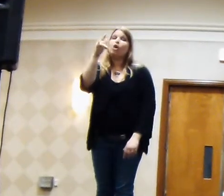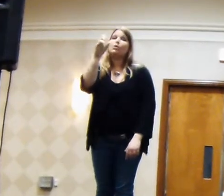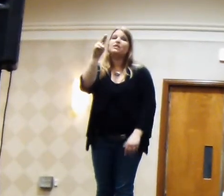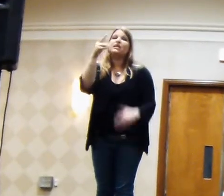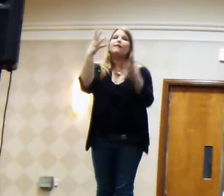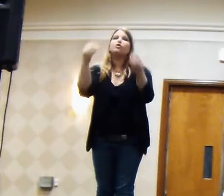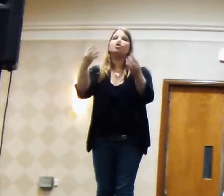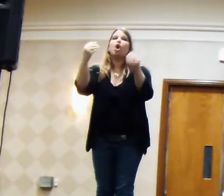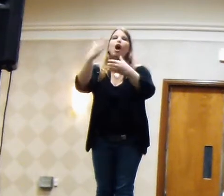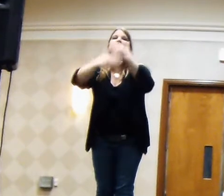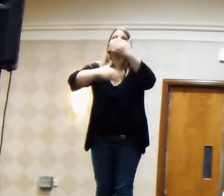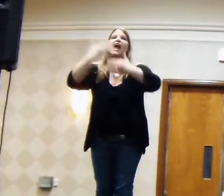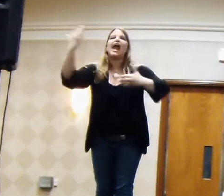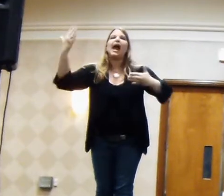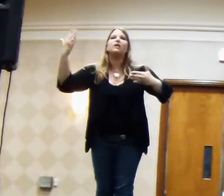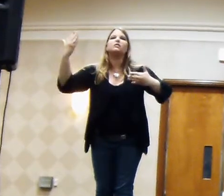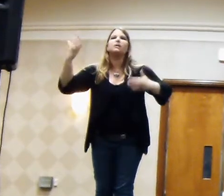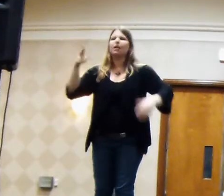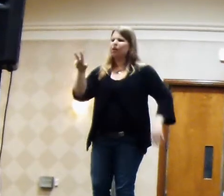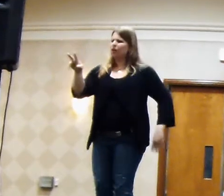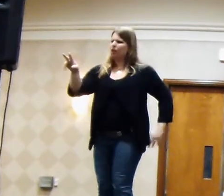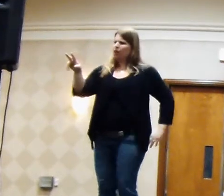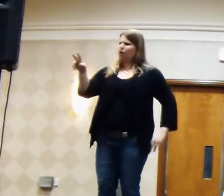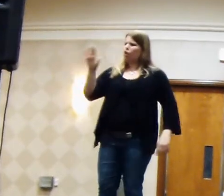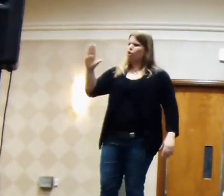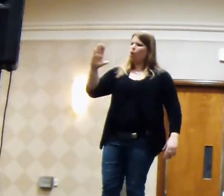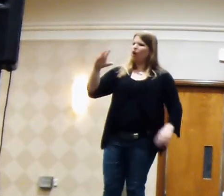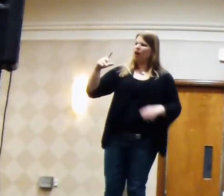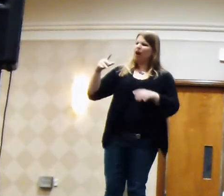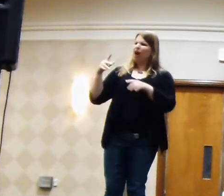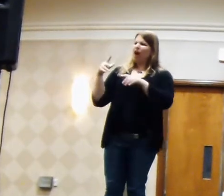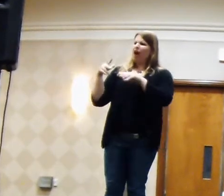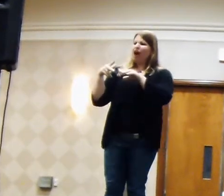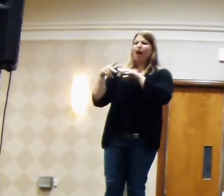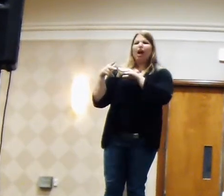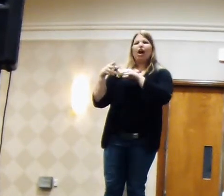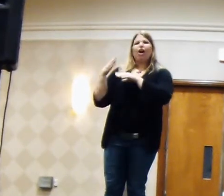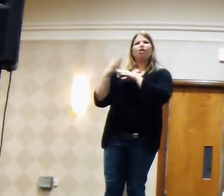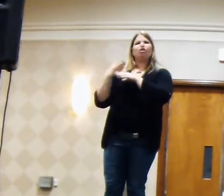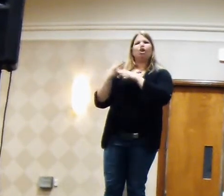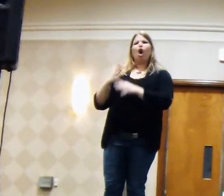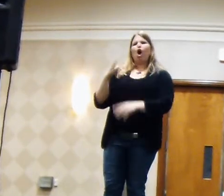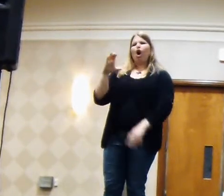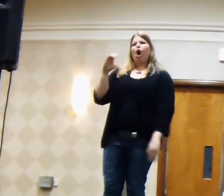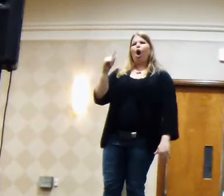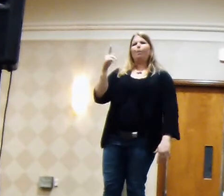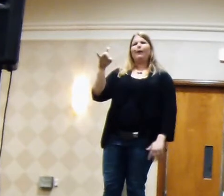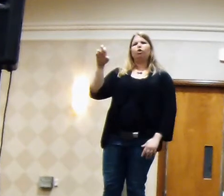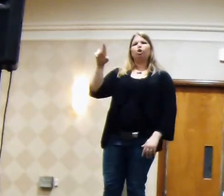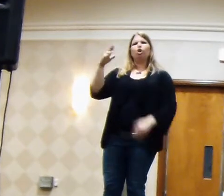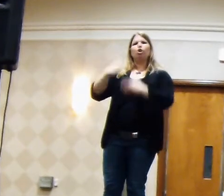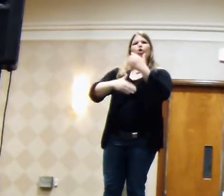And I was like, dude, you're a carpenter. How come your hands are so awesome?